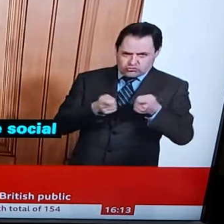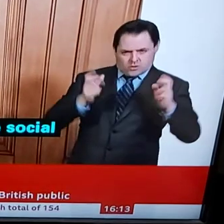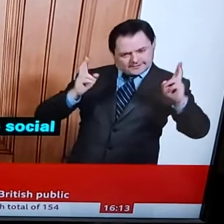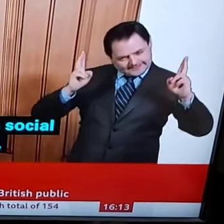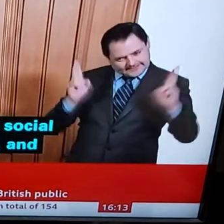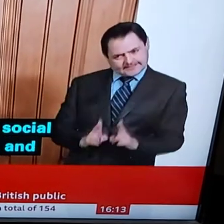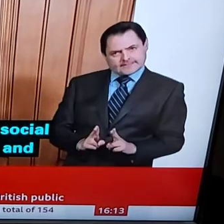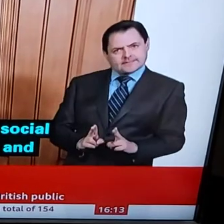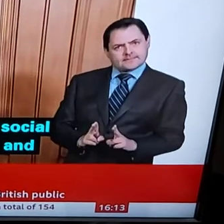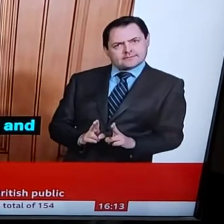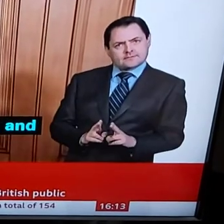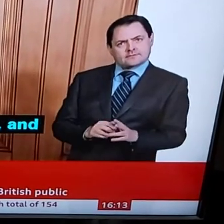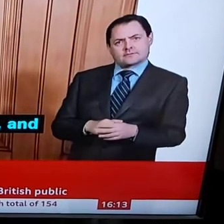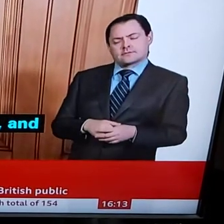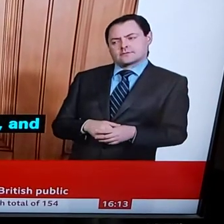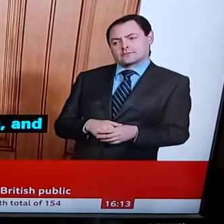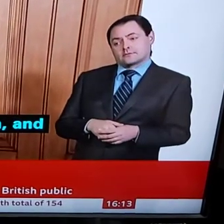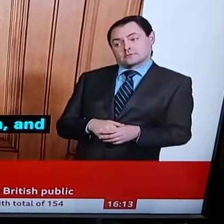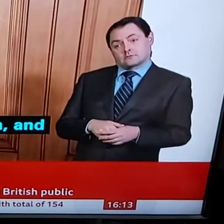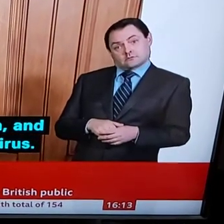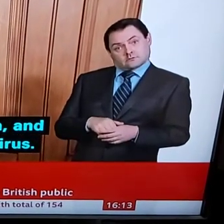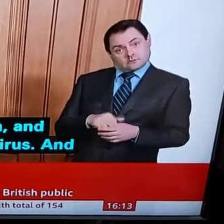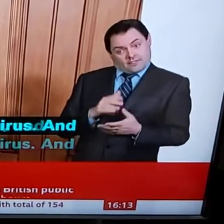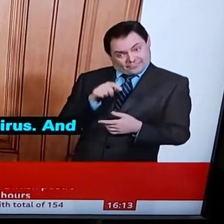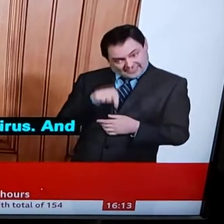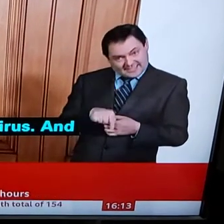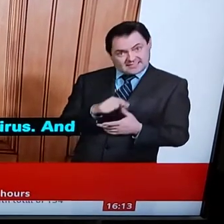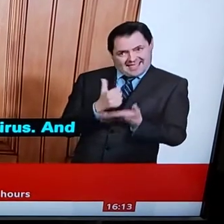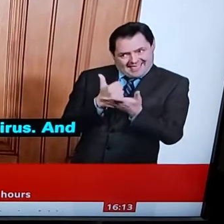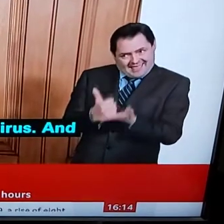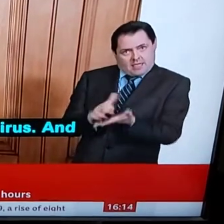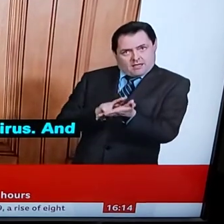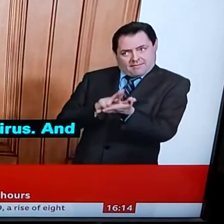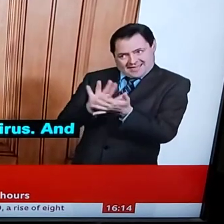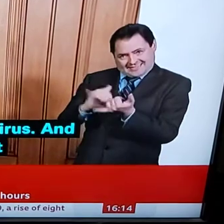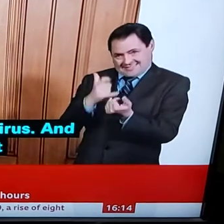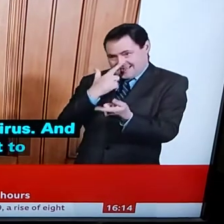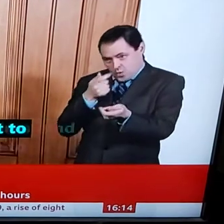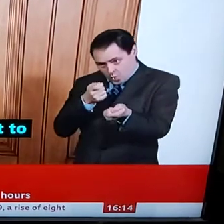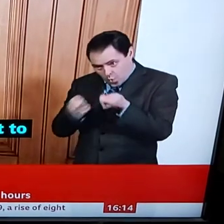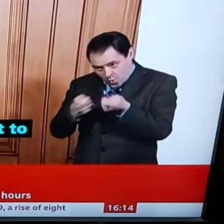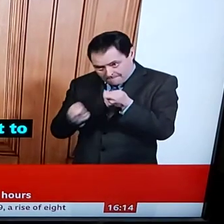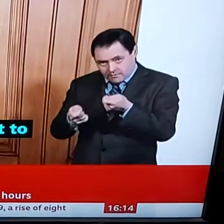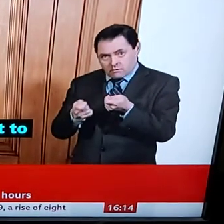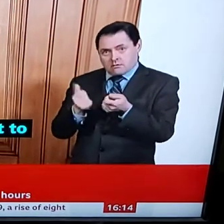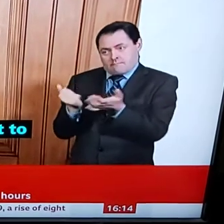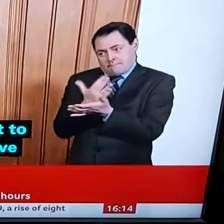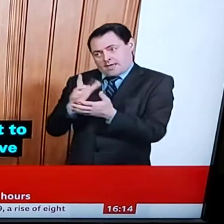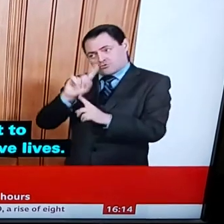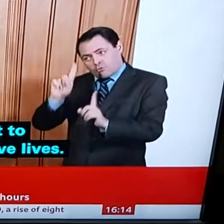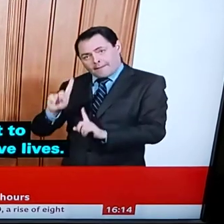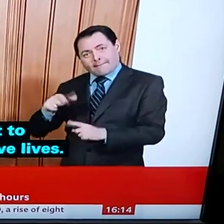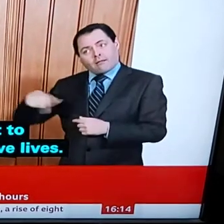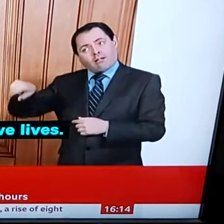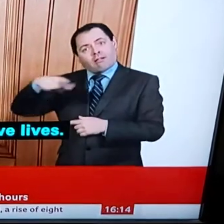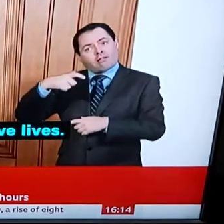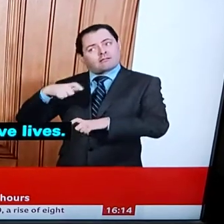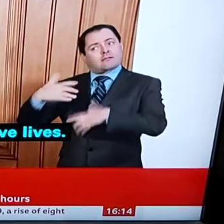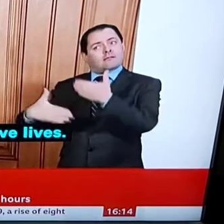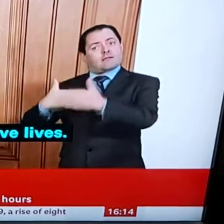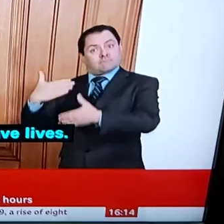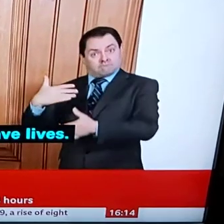doing that, we will start to protect the NHS and to save lives. And as the next chart shows, the